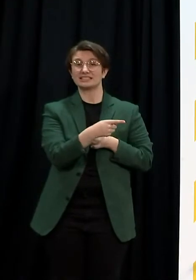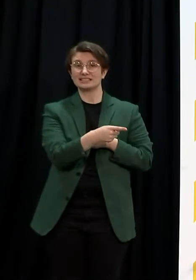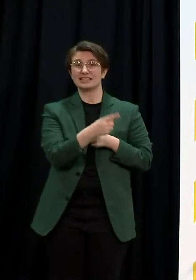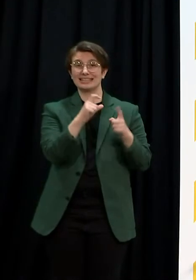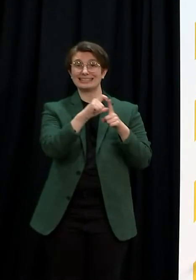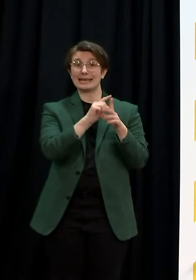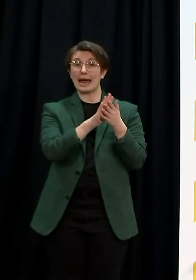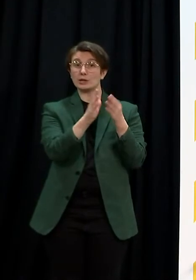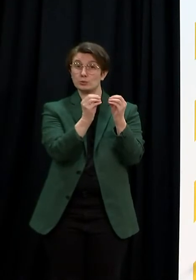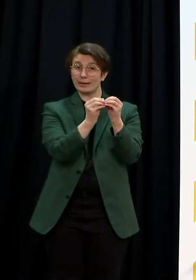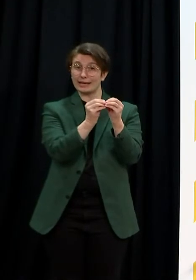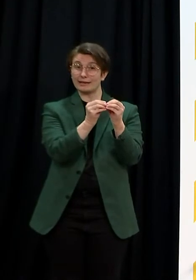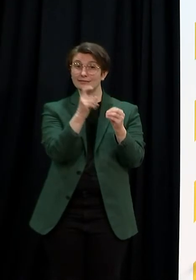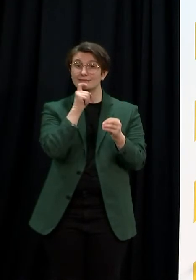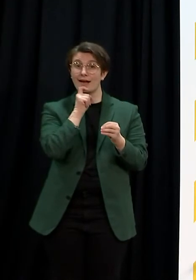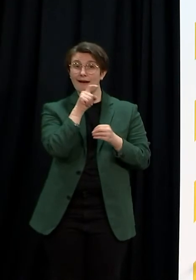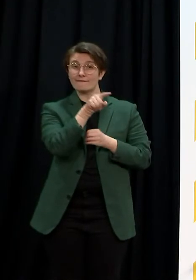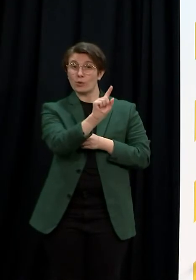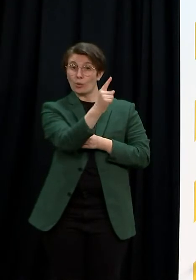across the Auckland region,